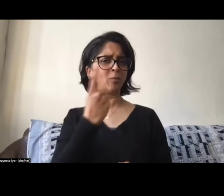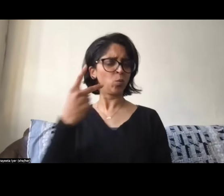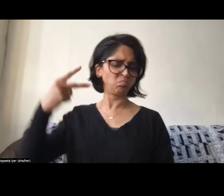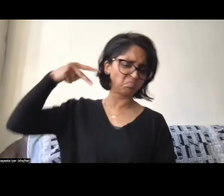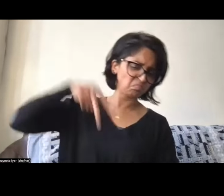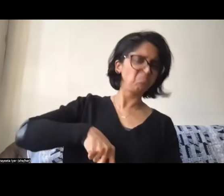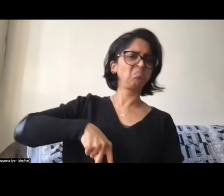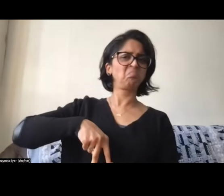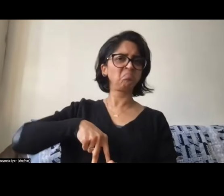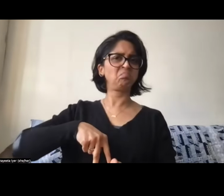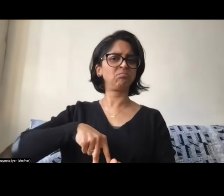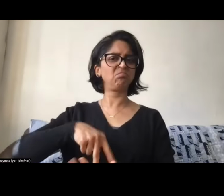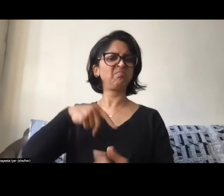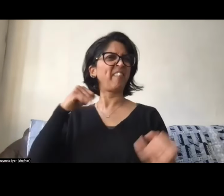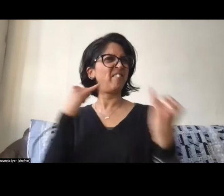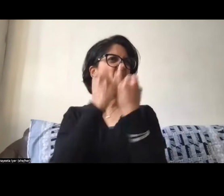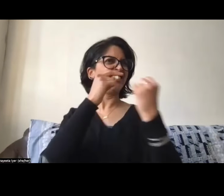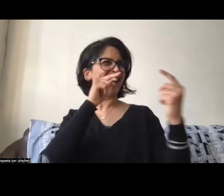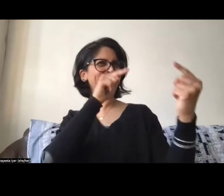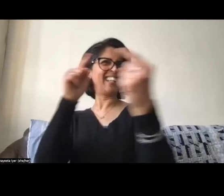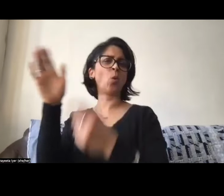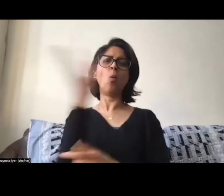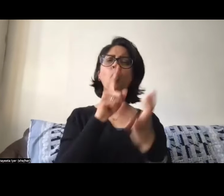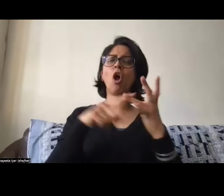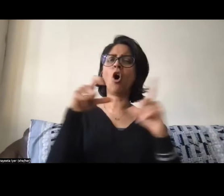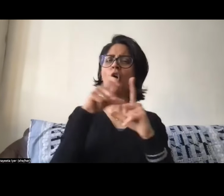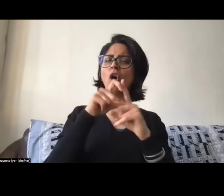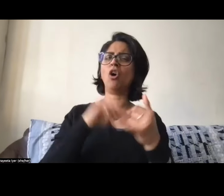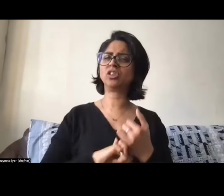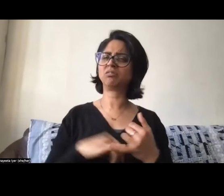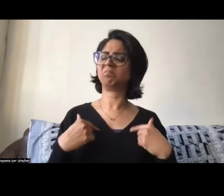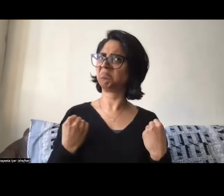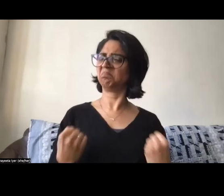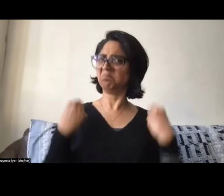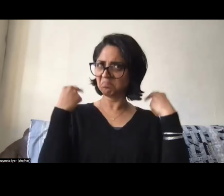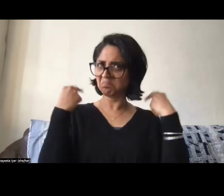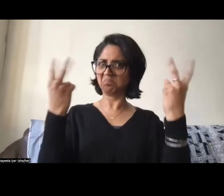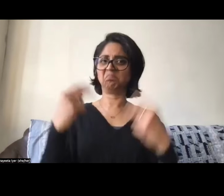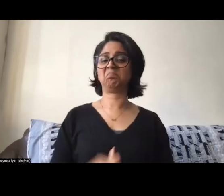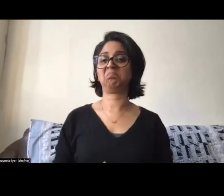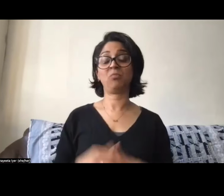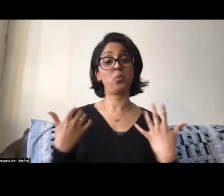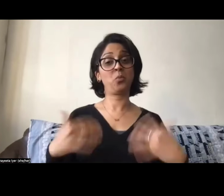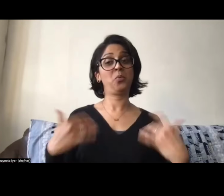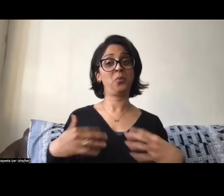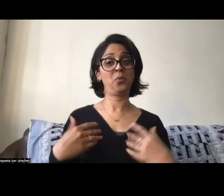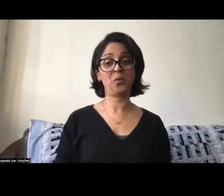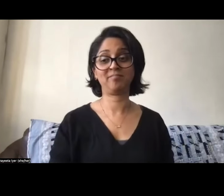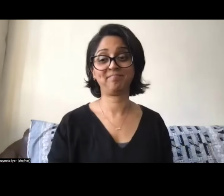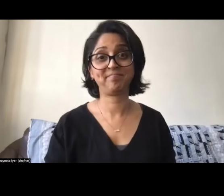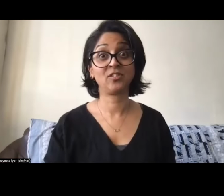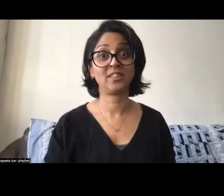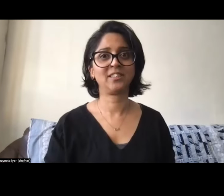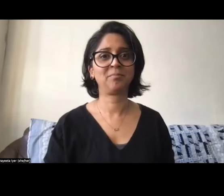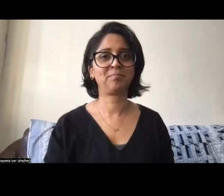And when I asked her about her own views of things, she said, I am a very independent woman. I fight against all odds. I view myself as a